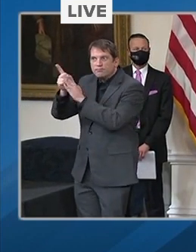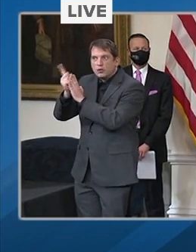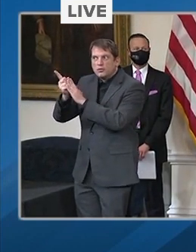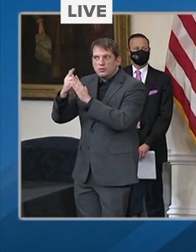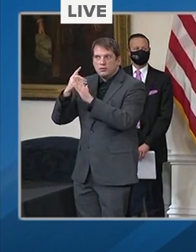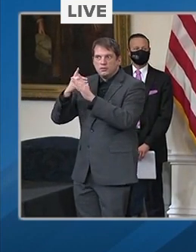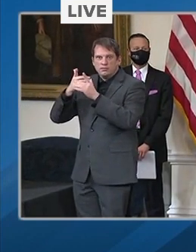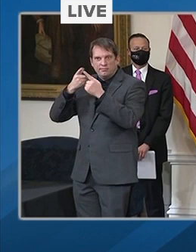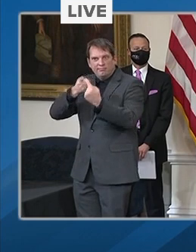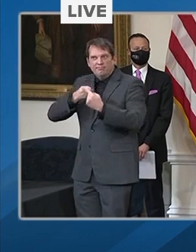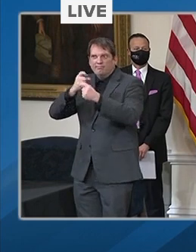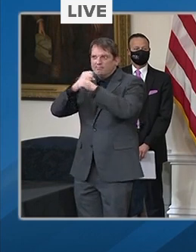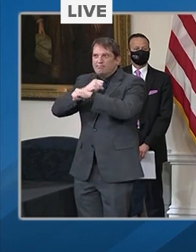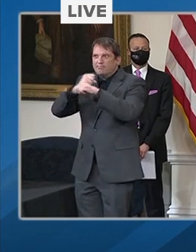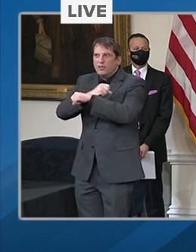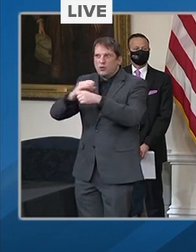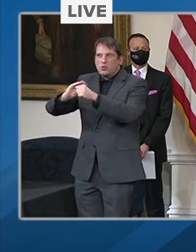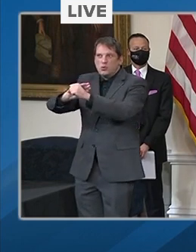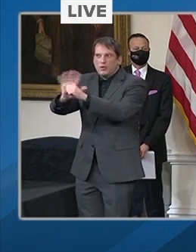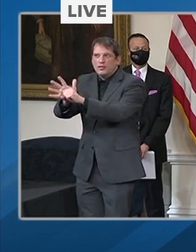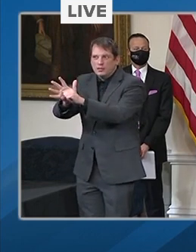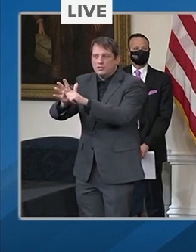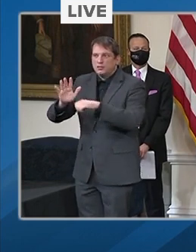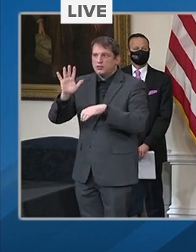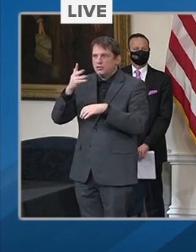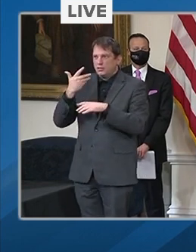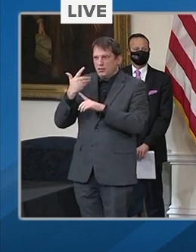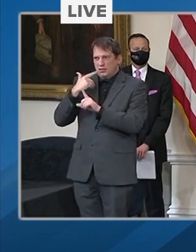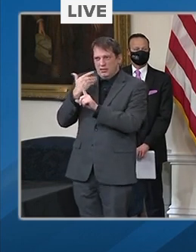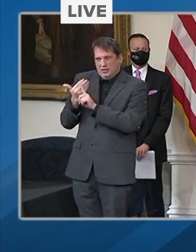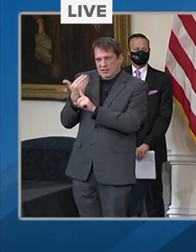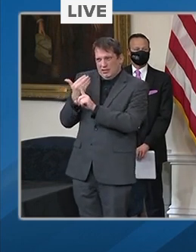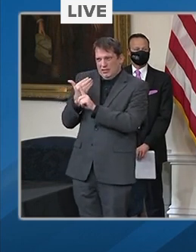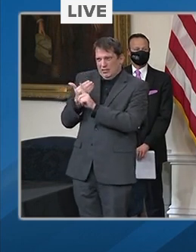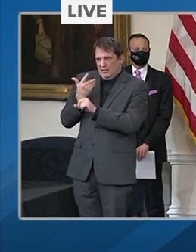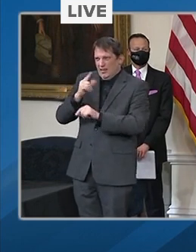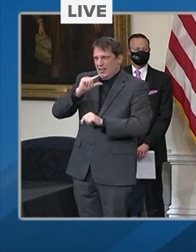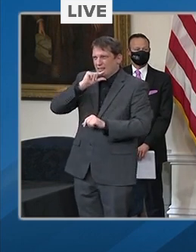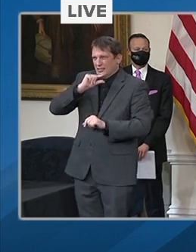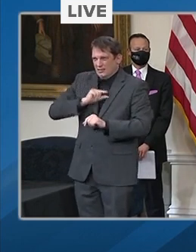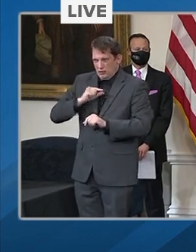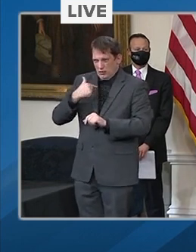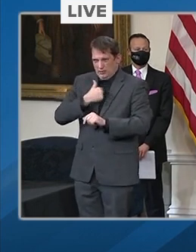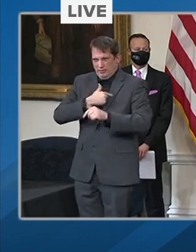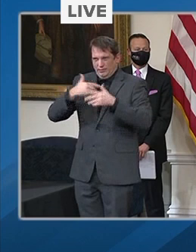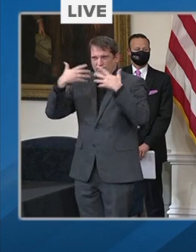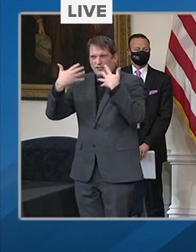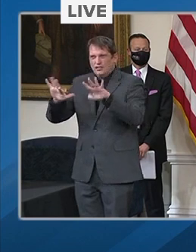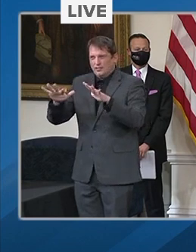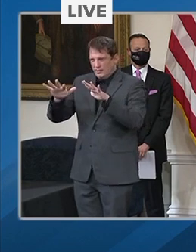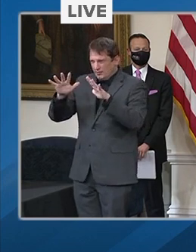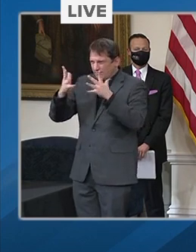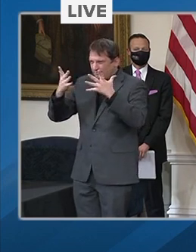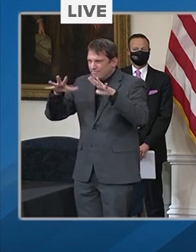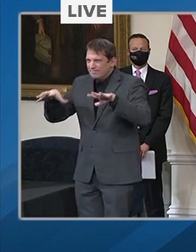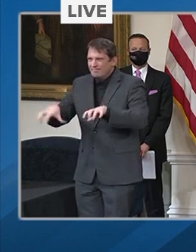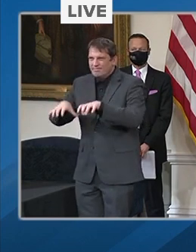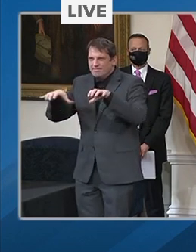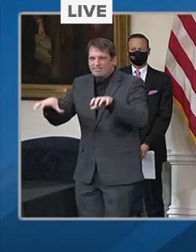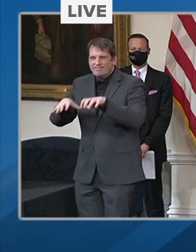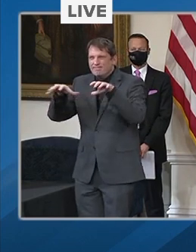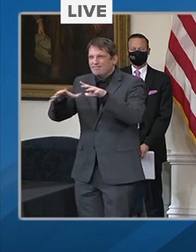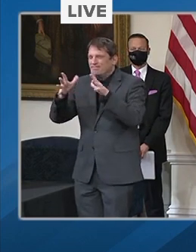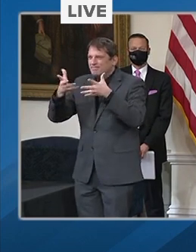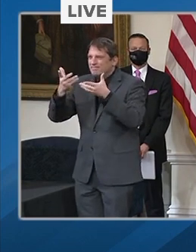ago, just before Thanksgiving, after taking a series of additional statewide mitigation actions and